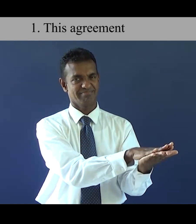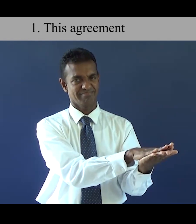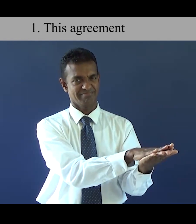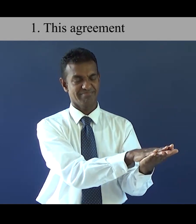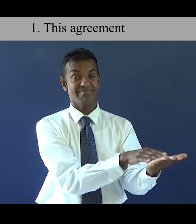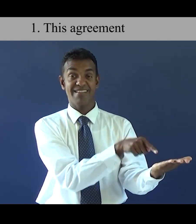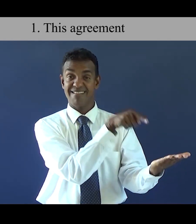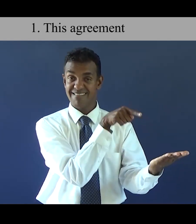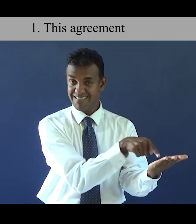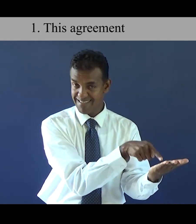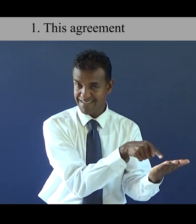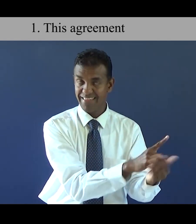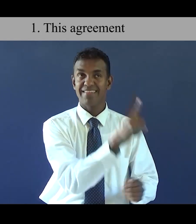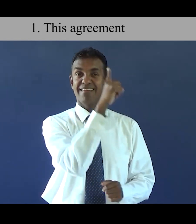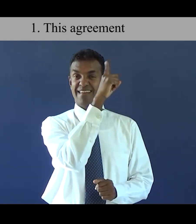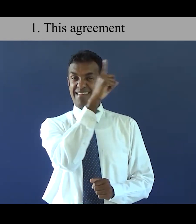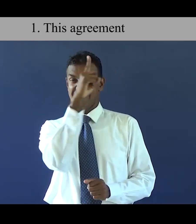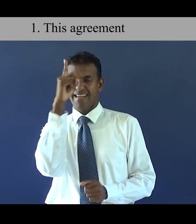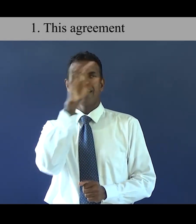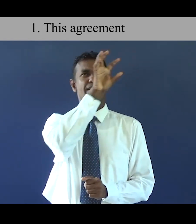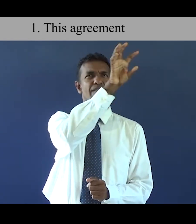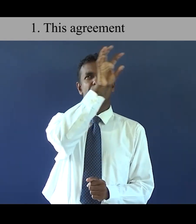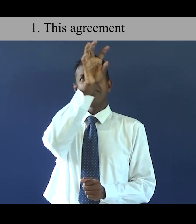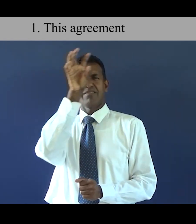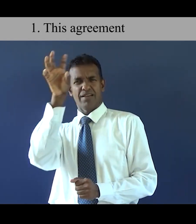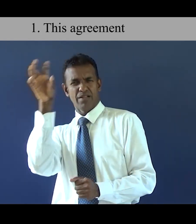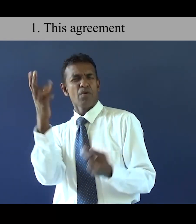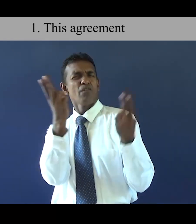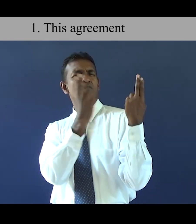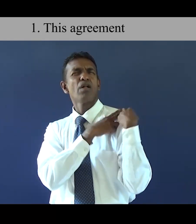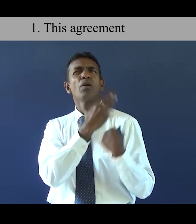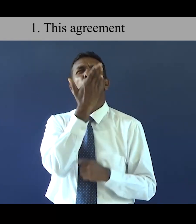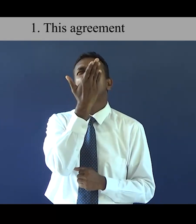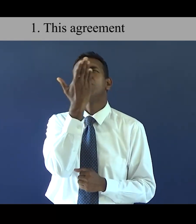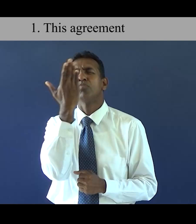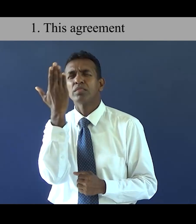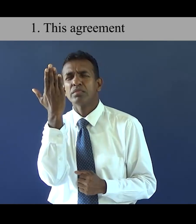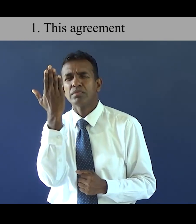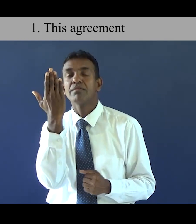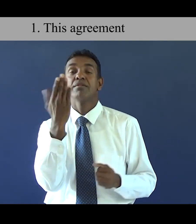disabled people have the same rights as everybody else.